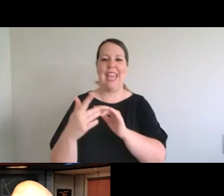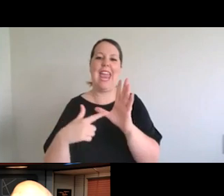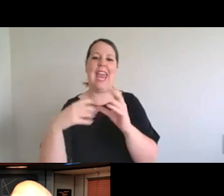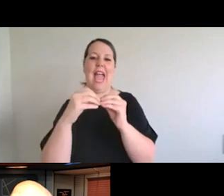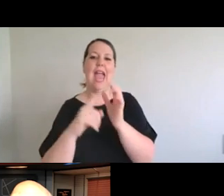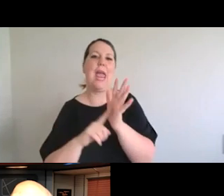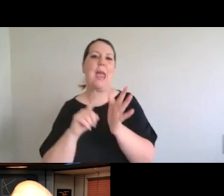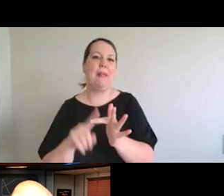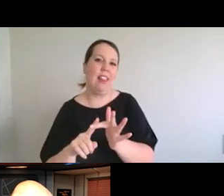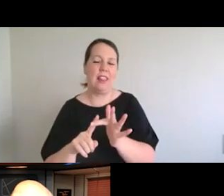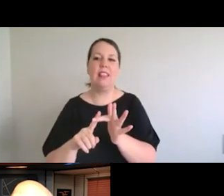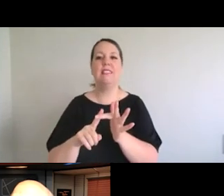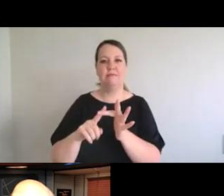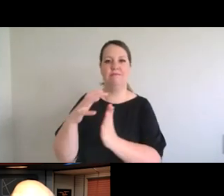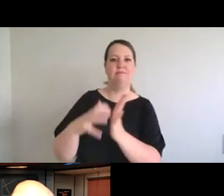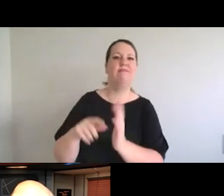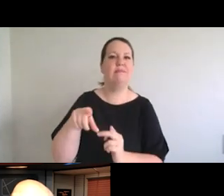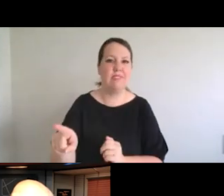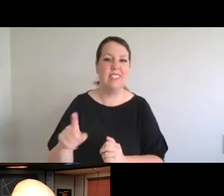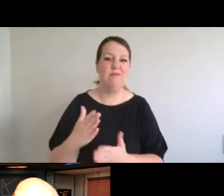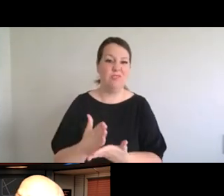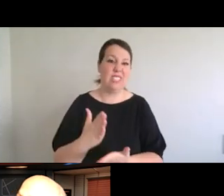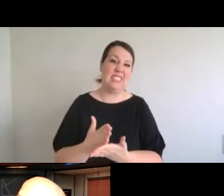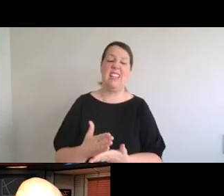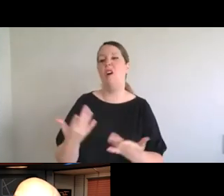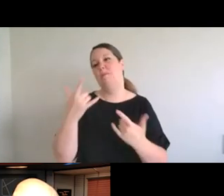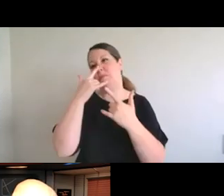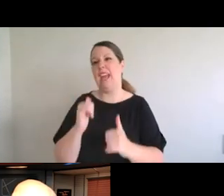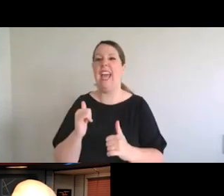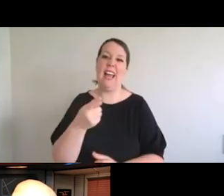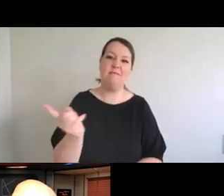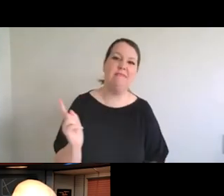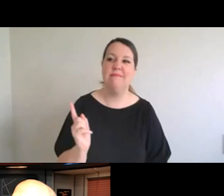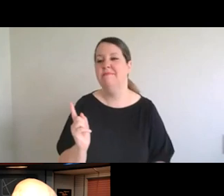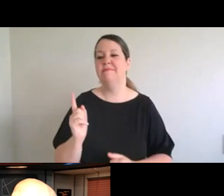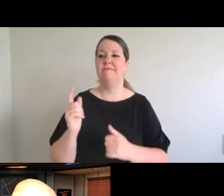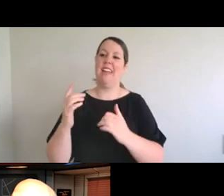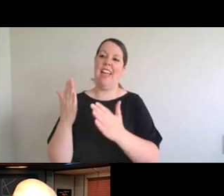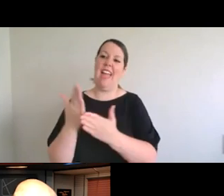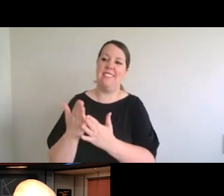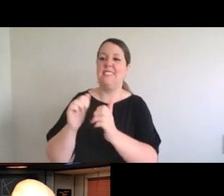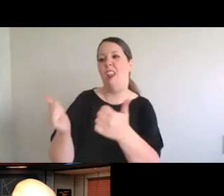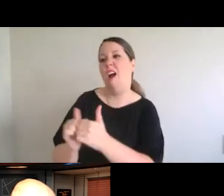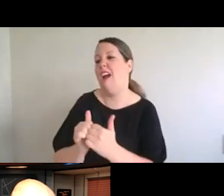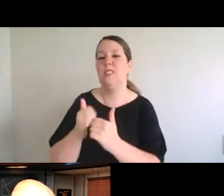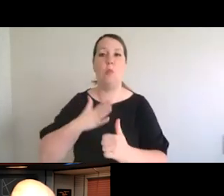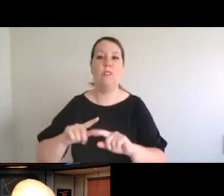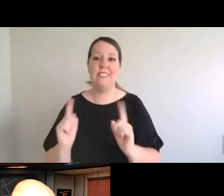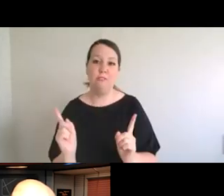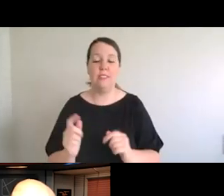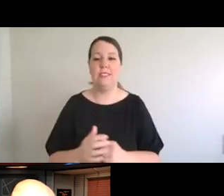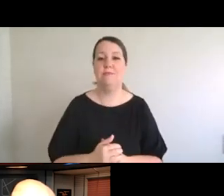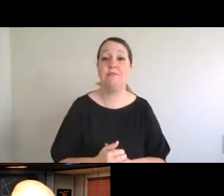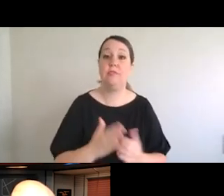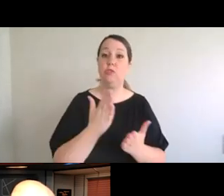option. Well, for one thing, it's a false distinction. You can have enabling legislation that